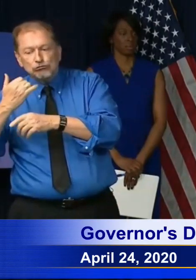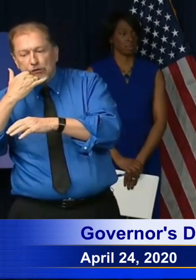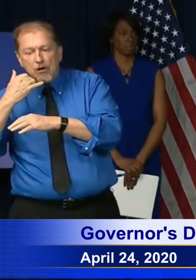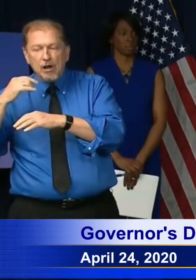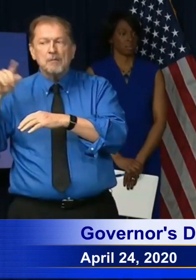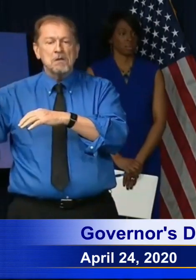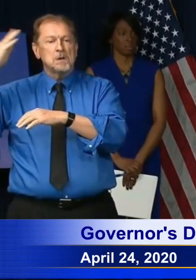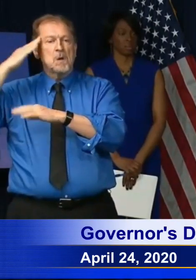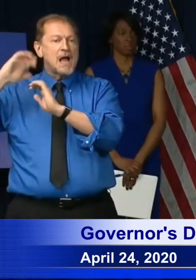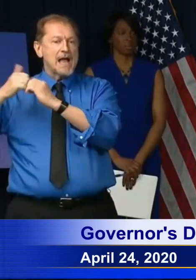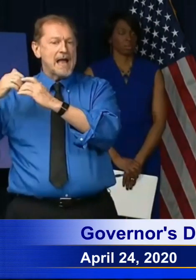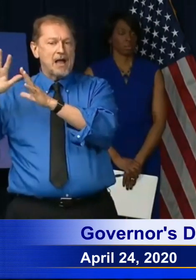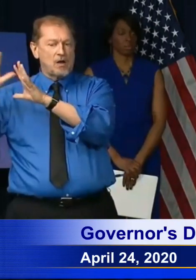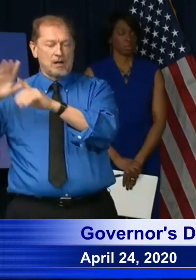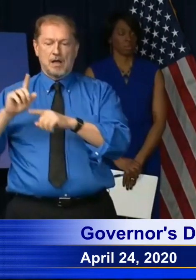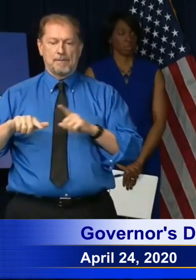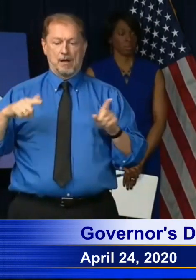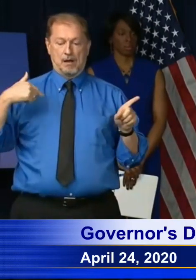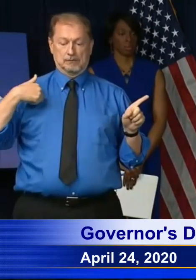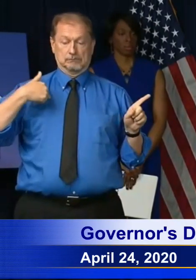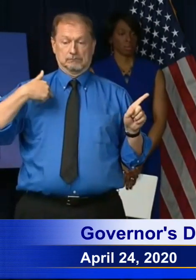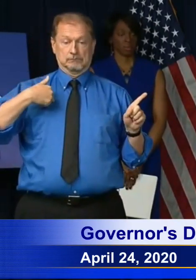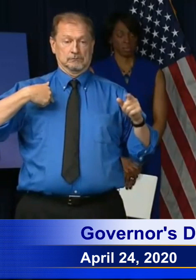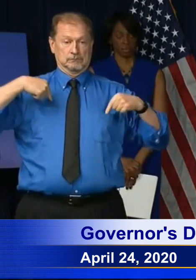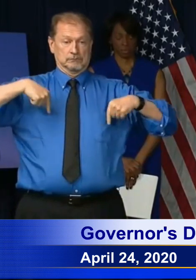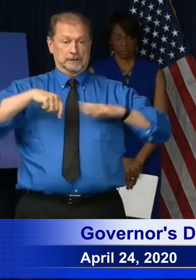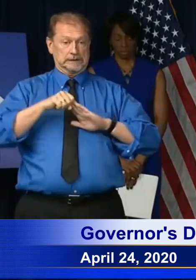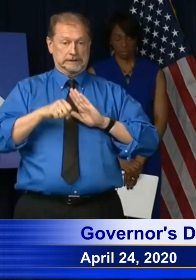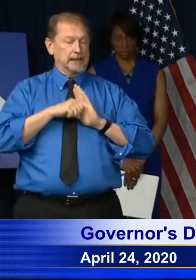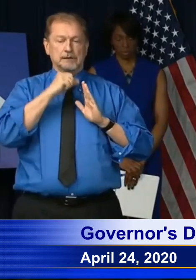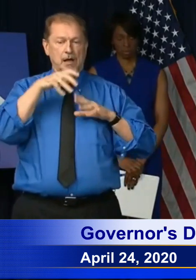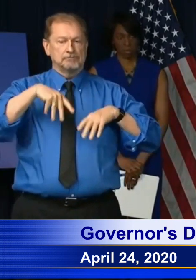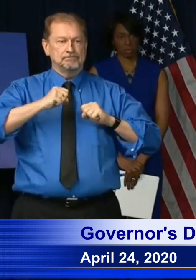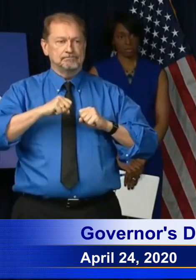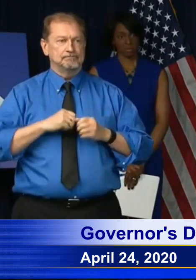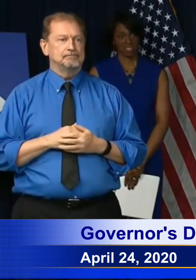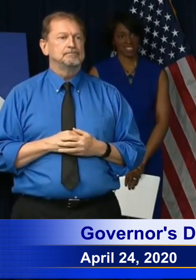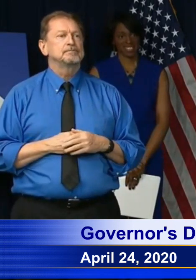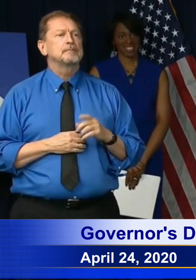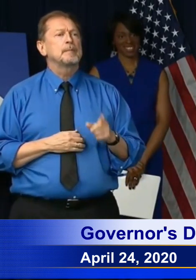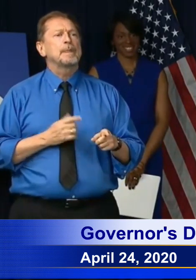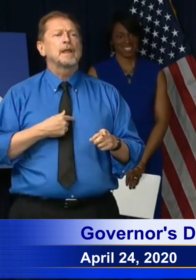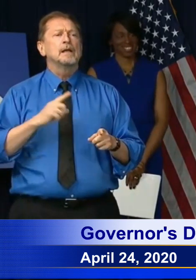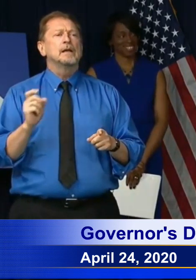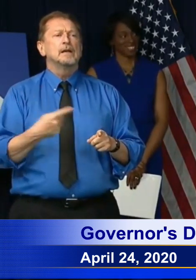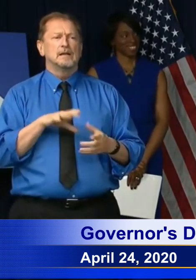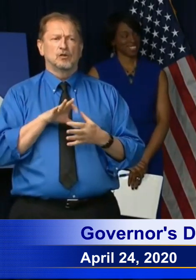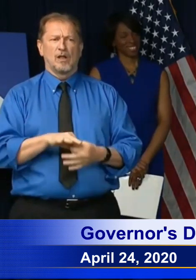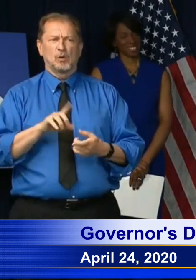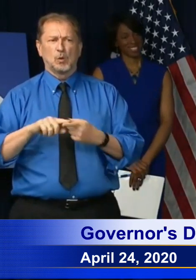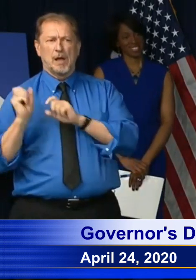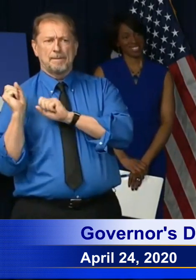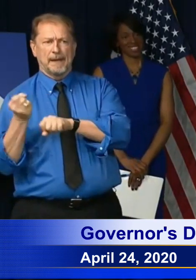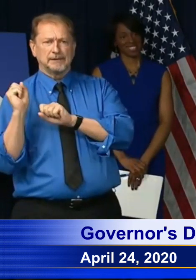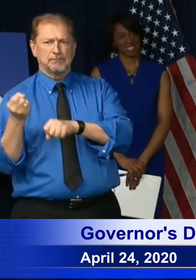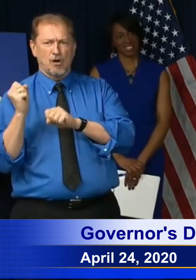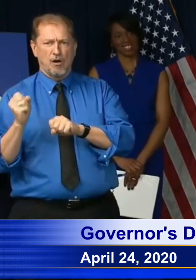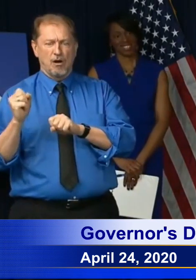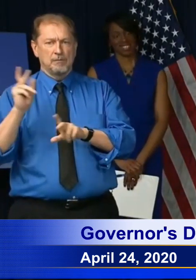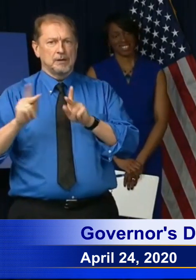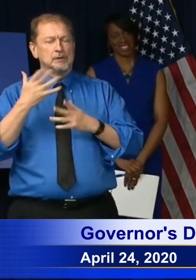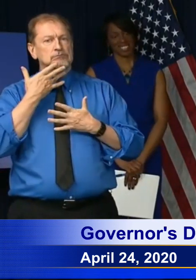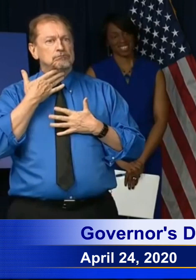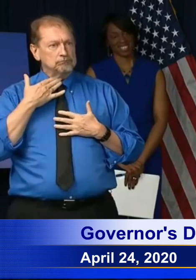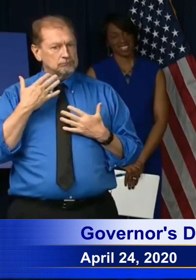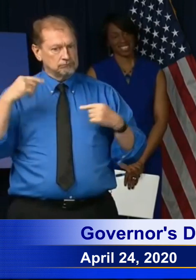or positive falsely. Okay. Baseball. Do you think baseball will be played here